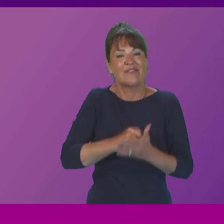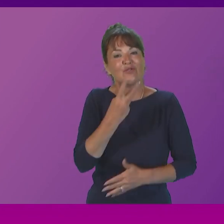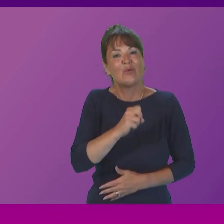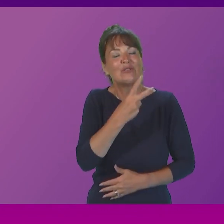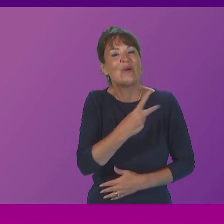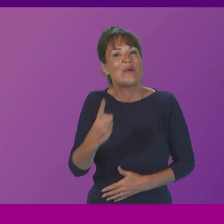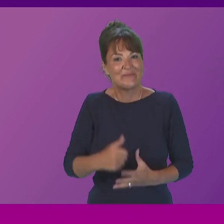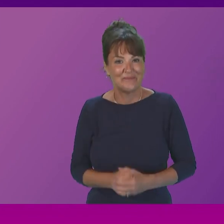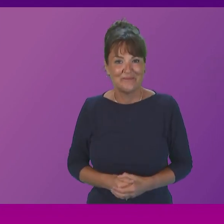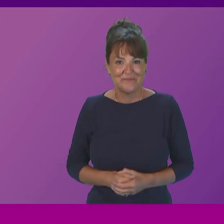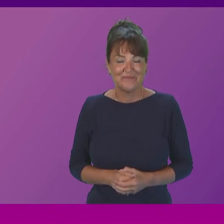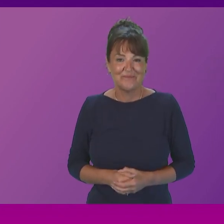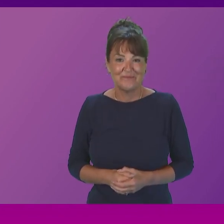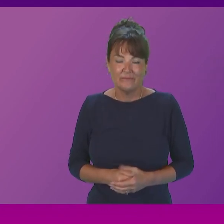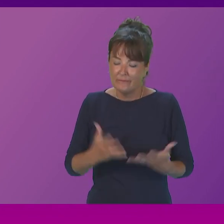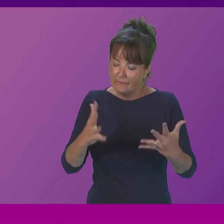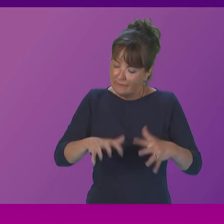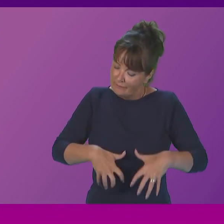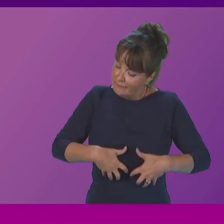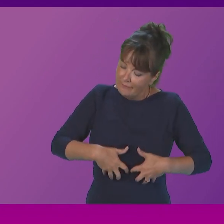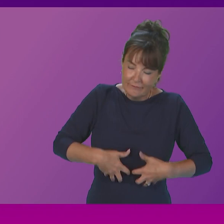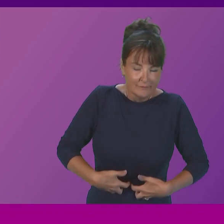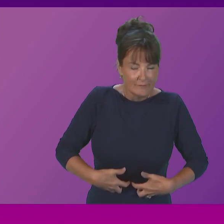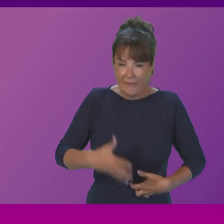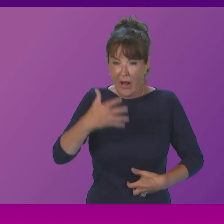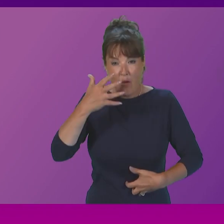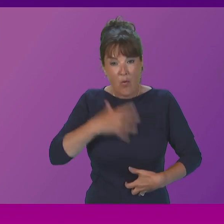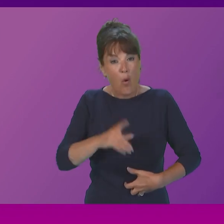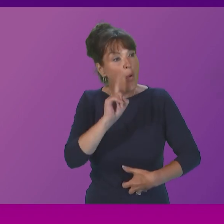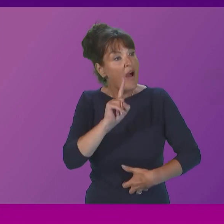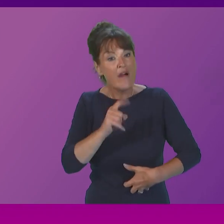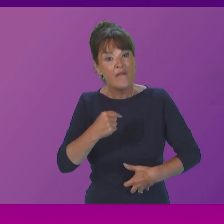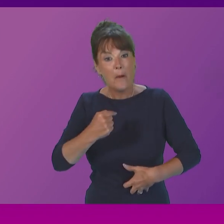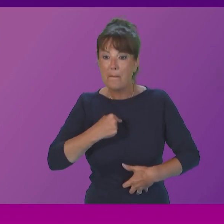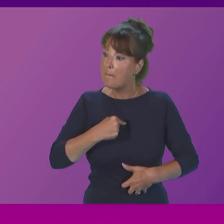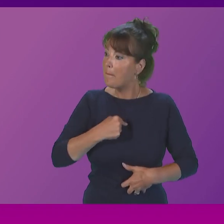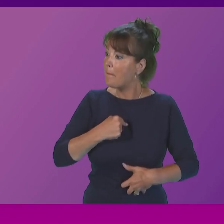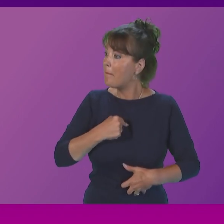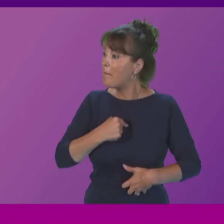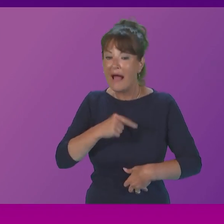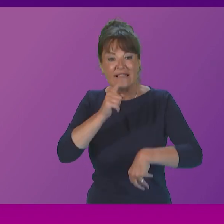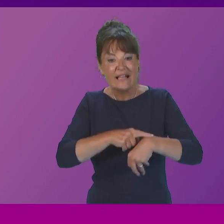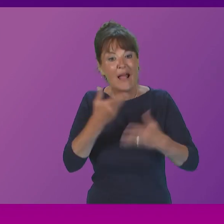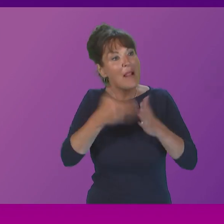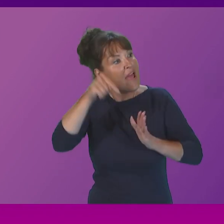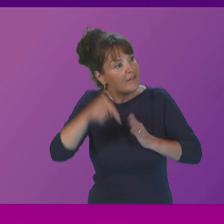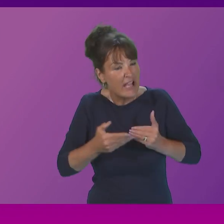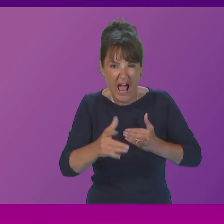2021. And I am determined to spend what time I've got in this place causing as much trouble as